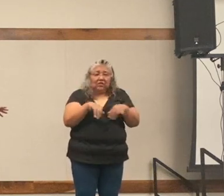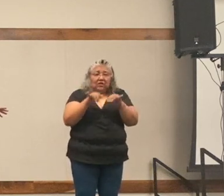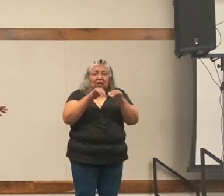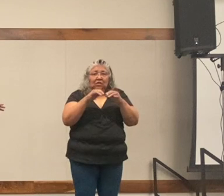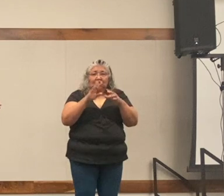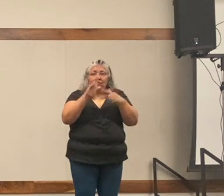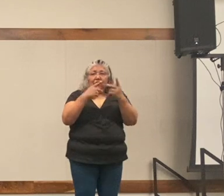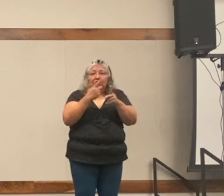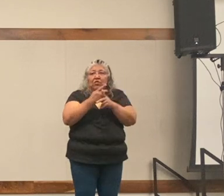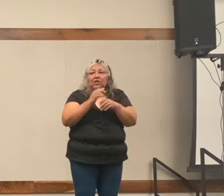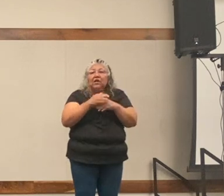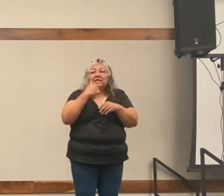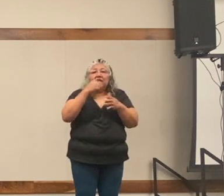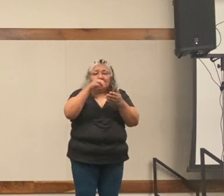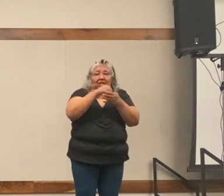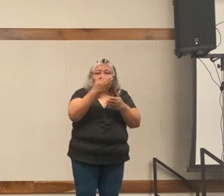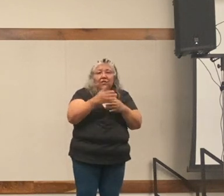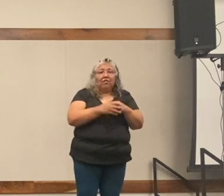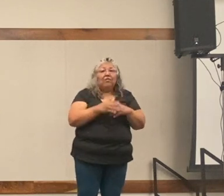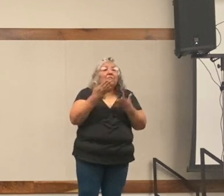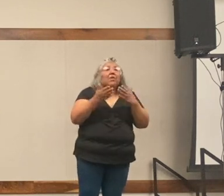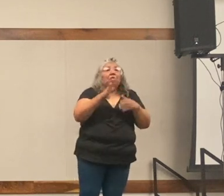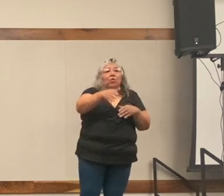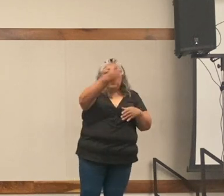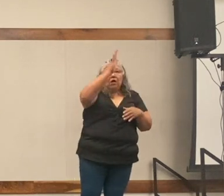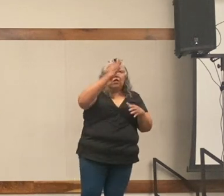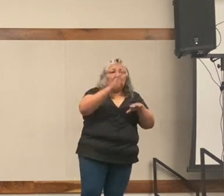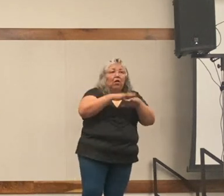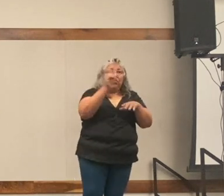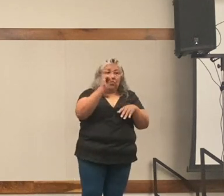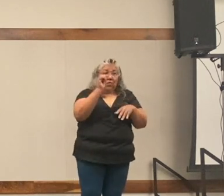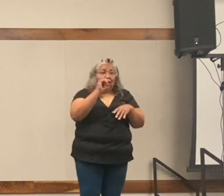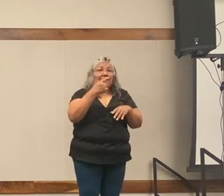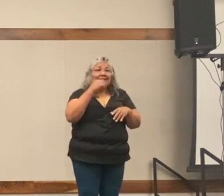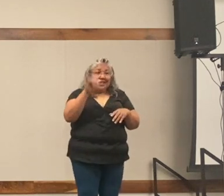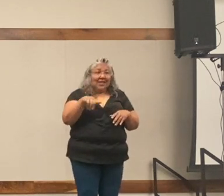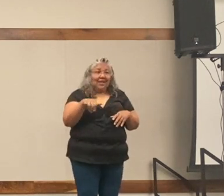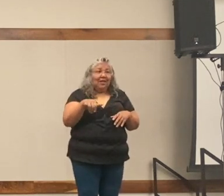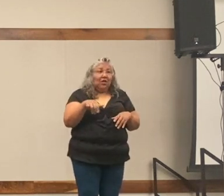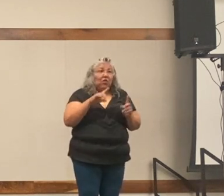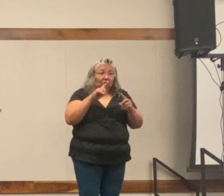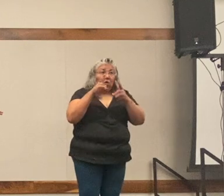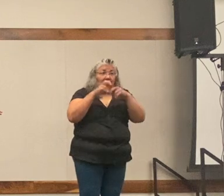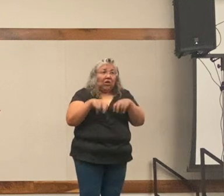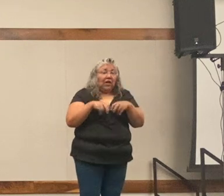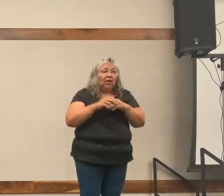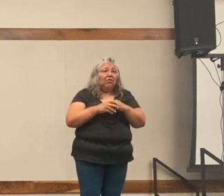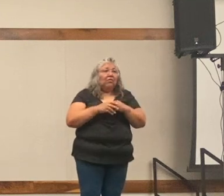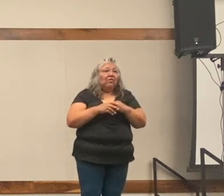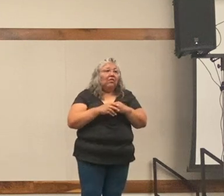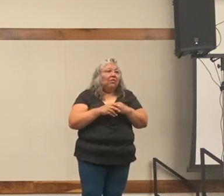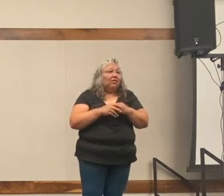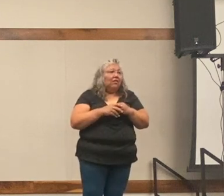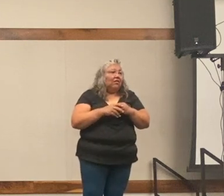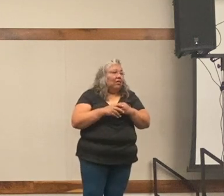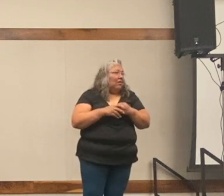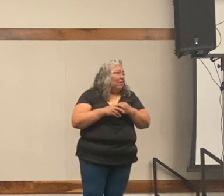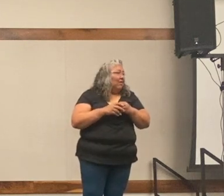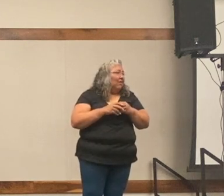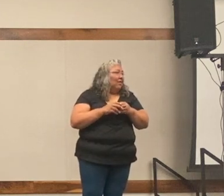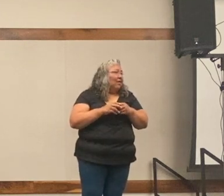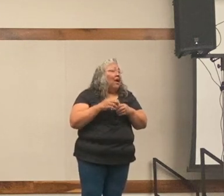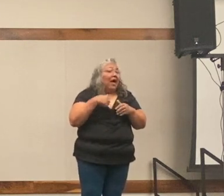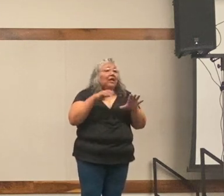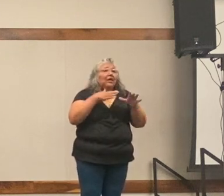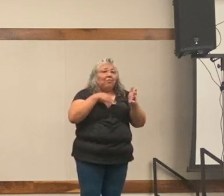think it is, it says in there, he says, maybe your God is on the toilet. It says, okay, check it out, right? And so, I know, I did